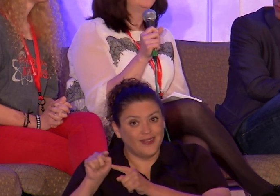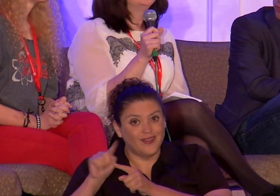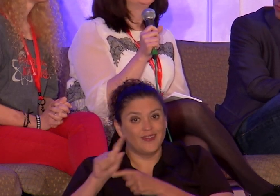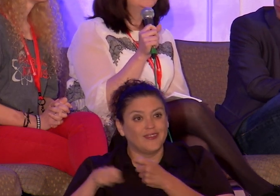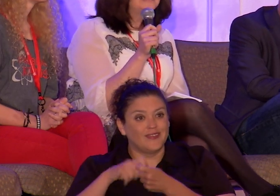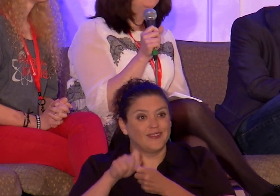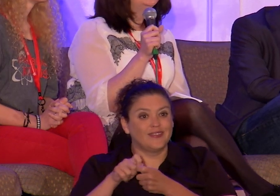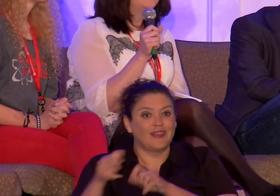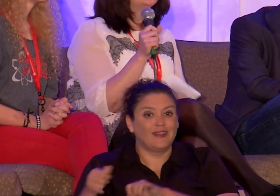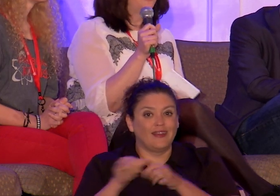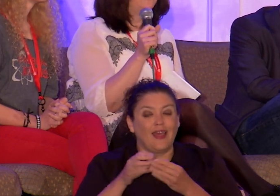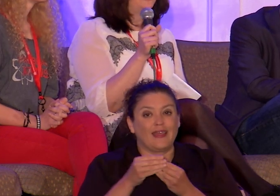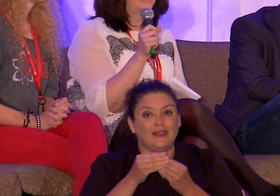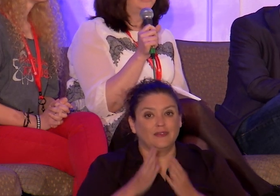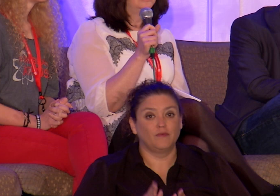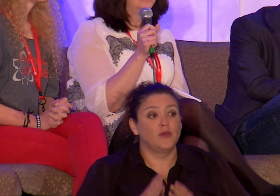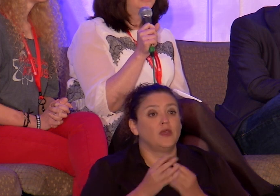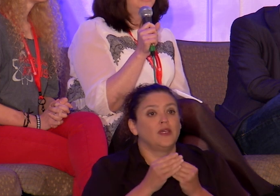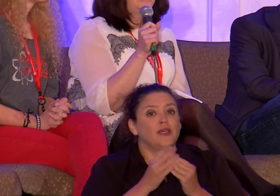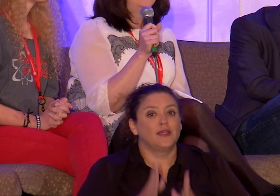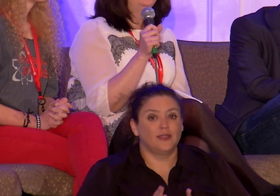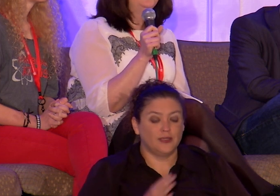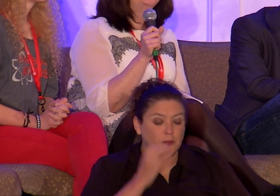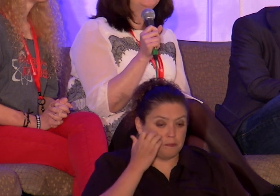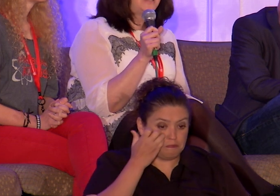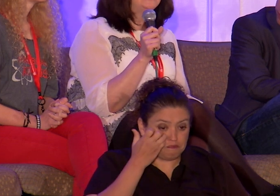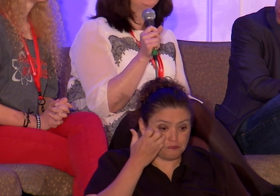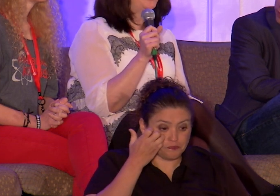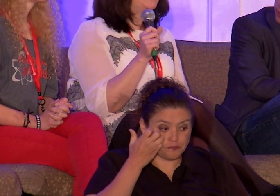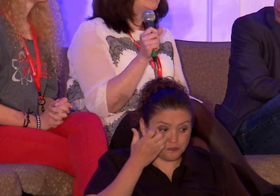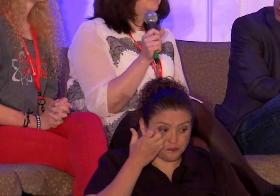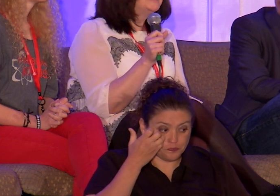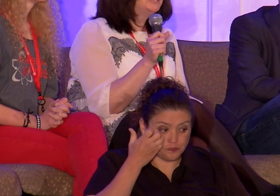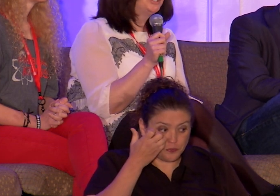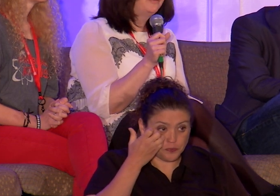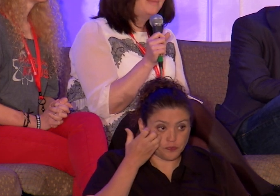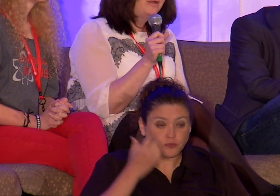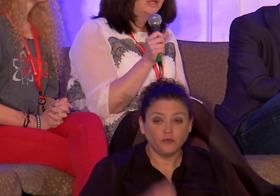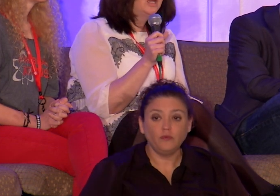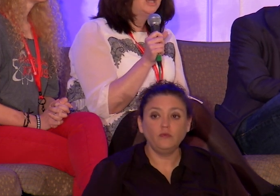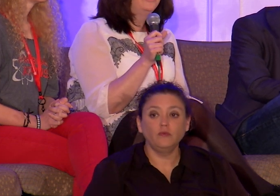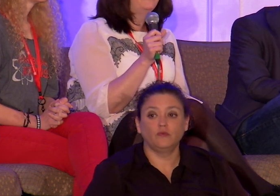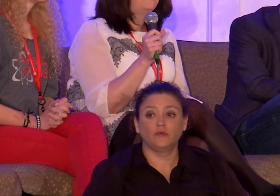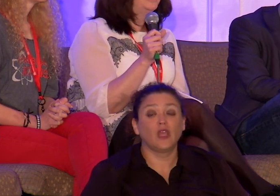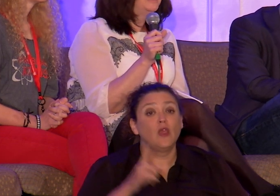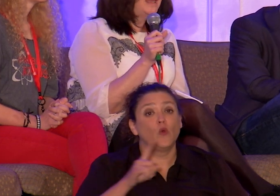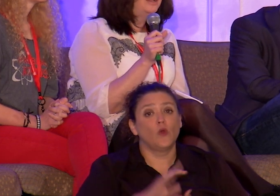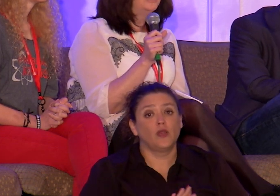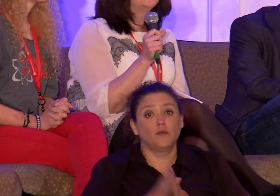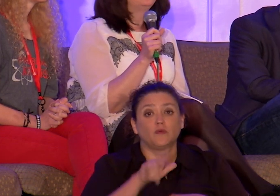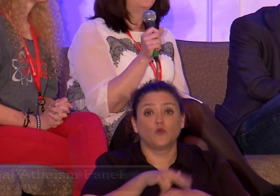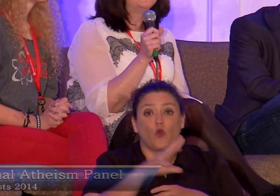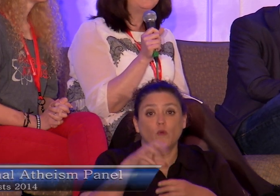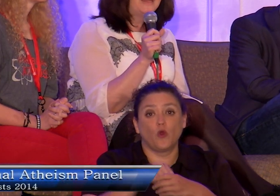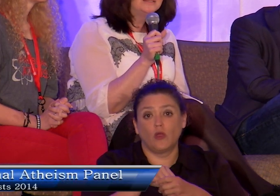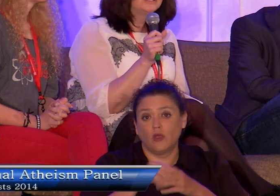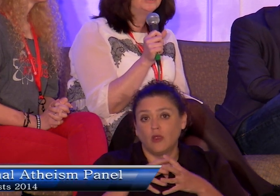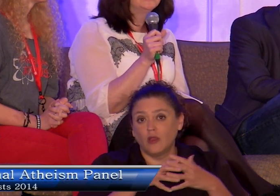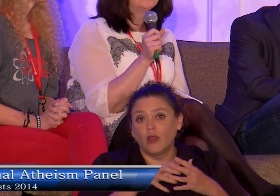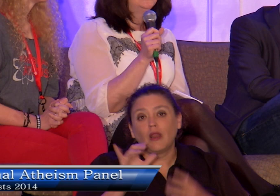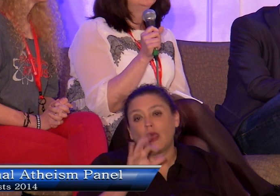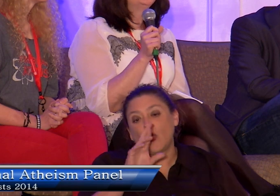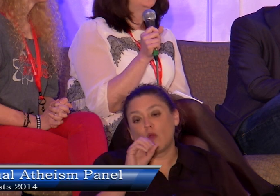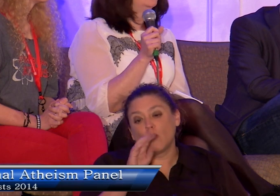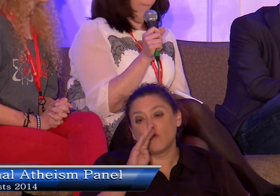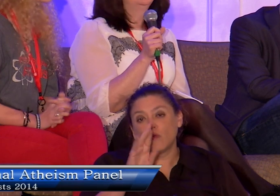the Islamists. Islamism is our far right. And groups like Stop Islamization of America, the Pamela Gellers and Robert